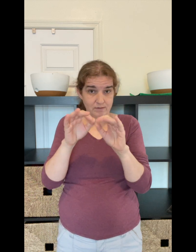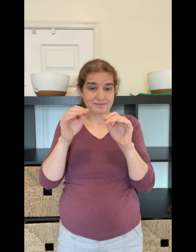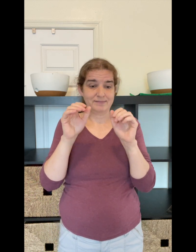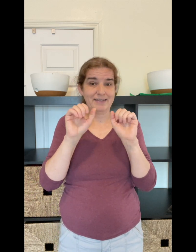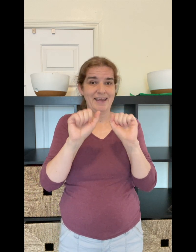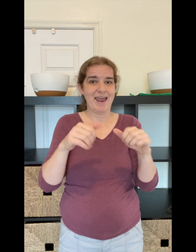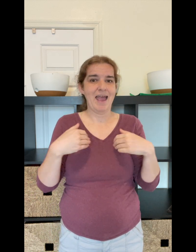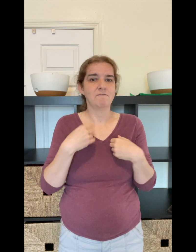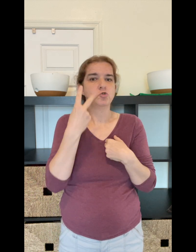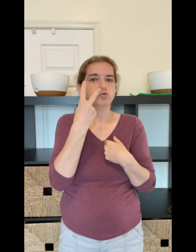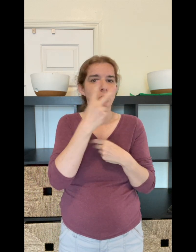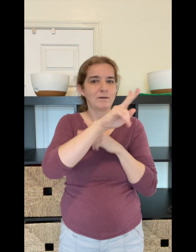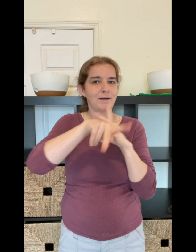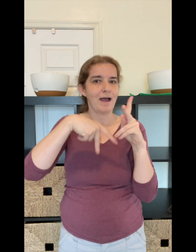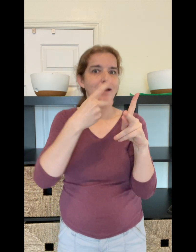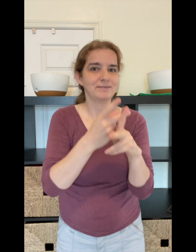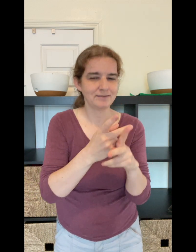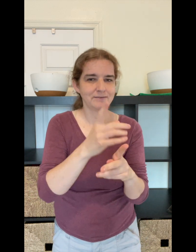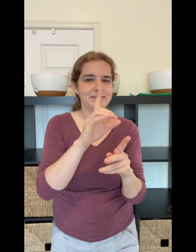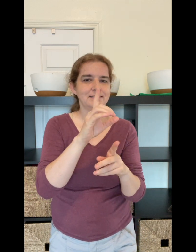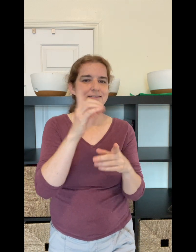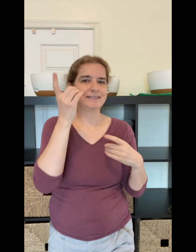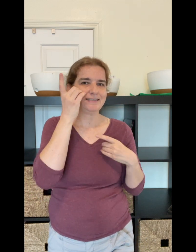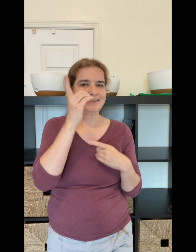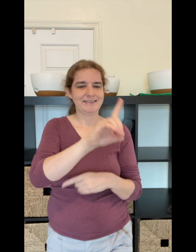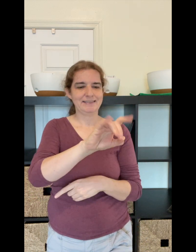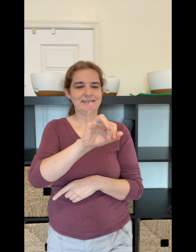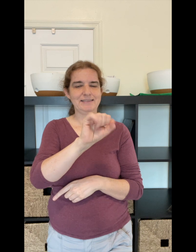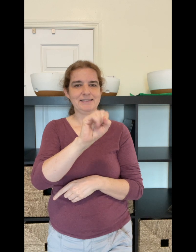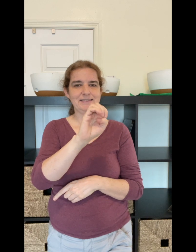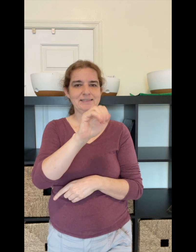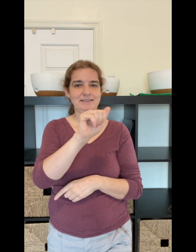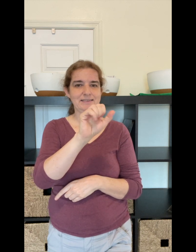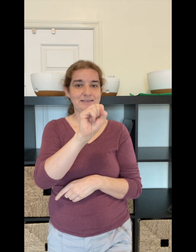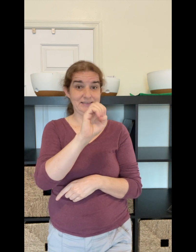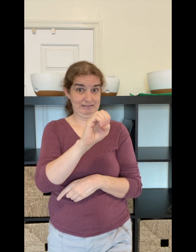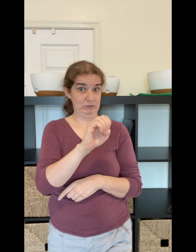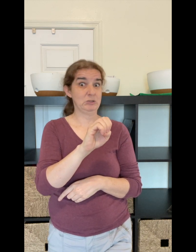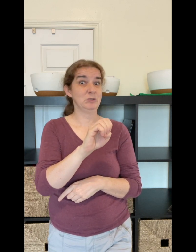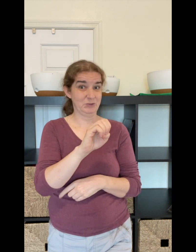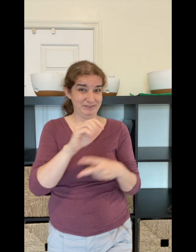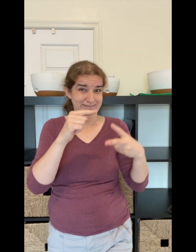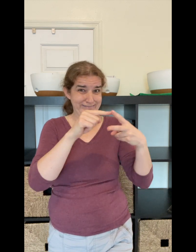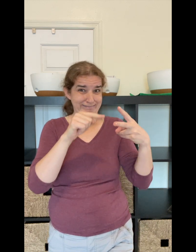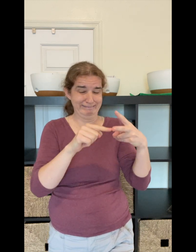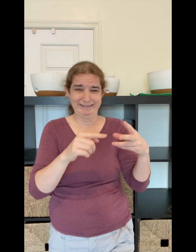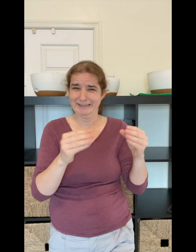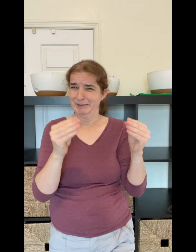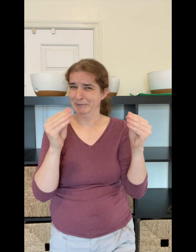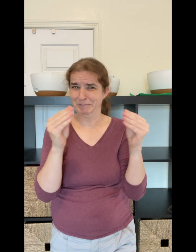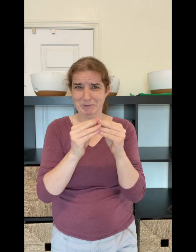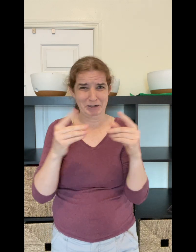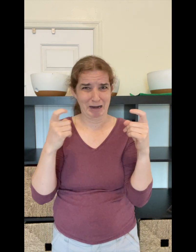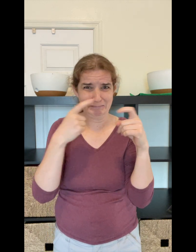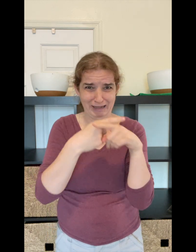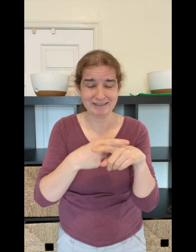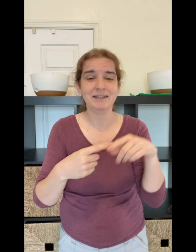Also is important, can you have two different kinds of disease? Yeah, that's true. This is